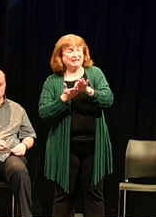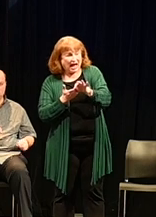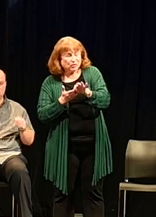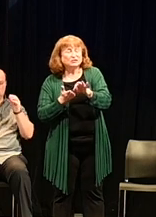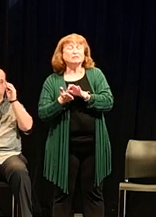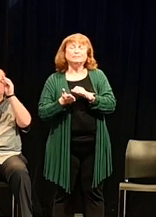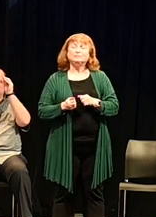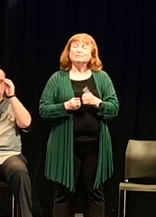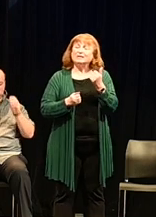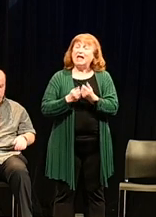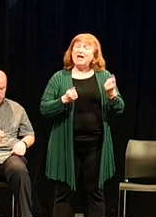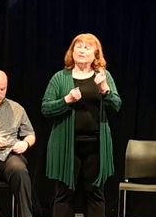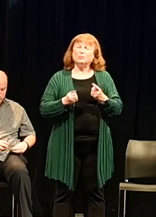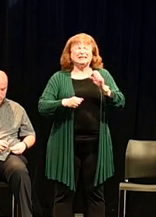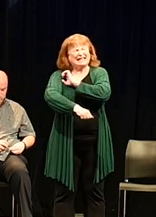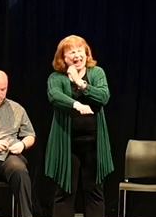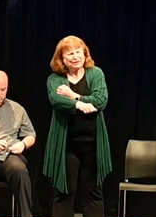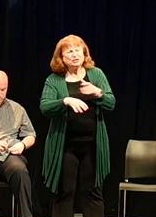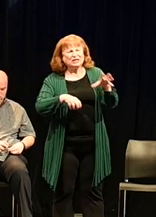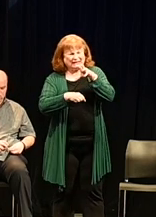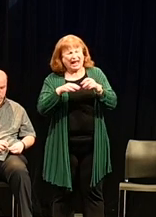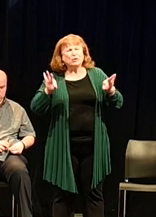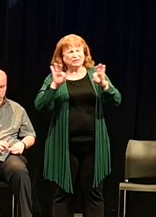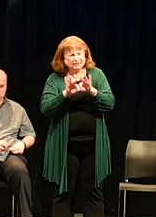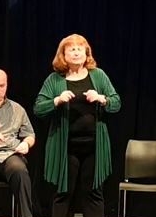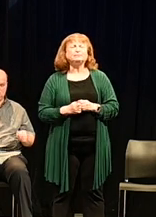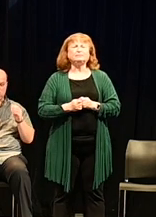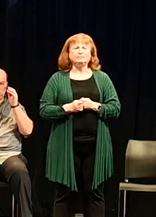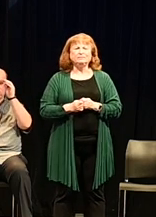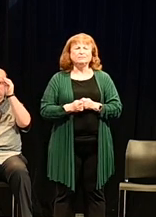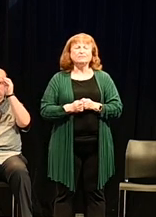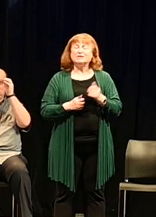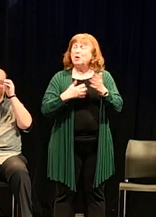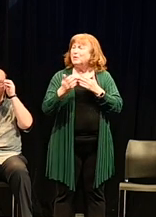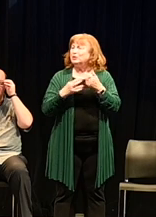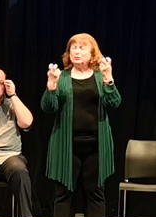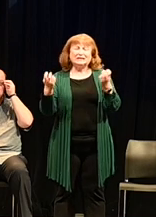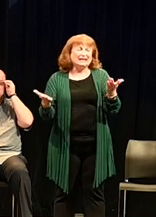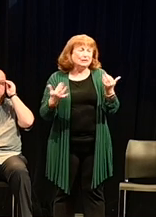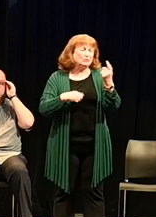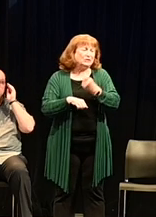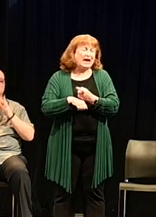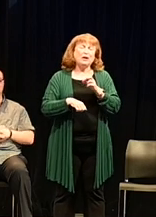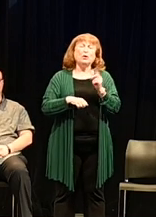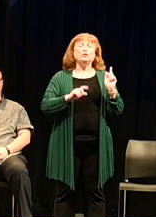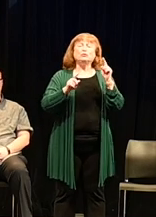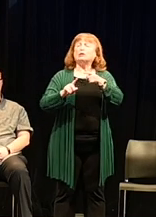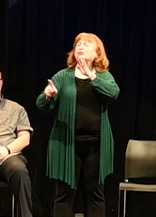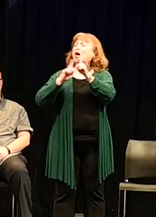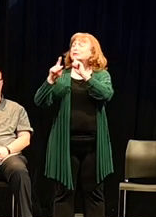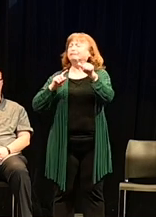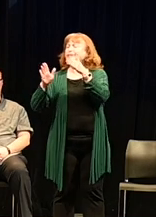counts. Everyone's energy counts. And whether you're sitting here today or you go talk